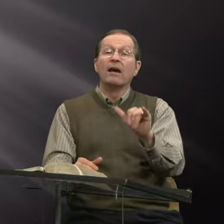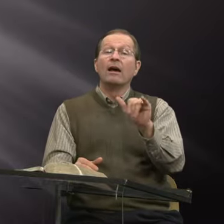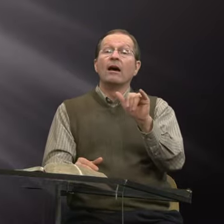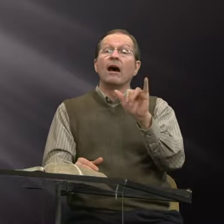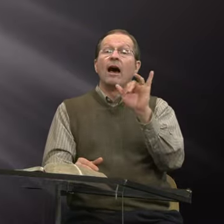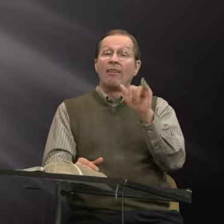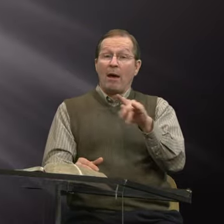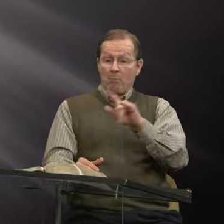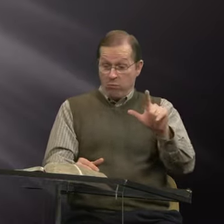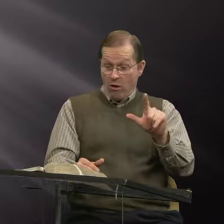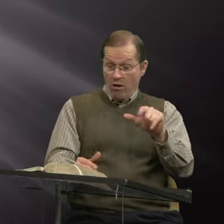out to other people.